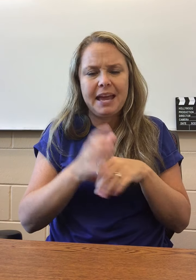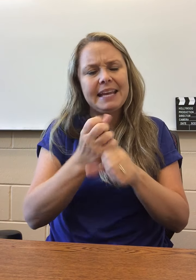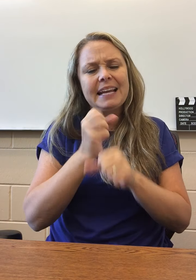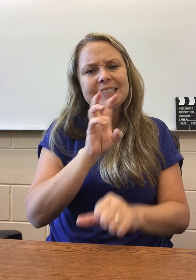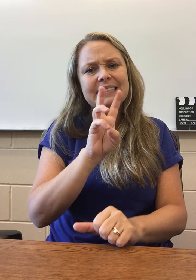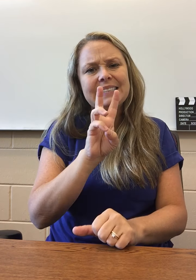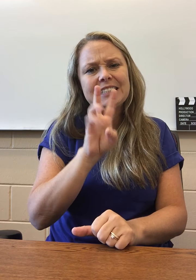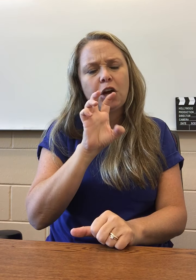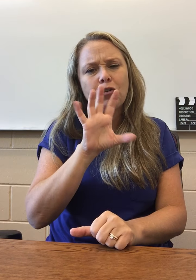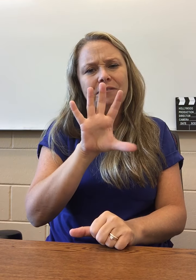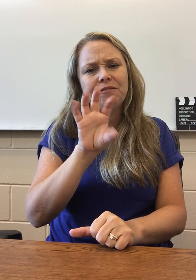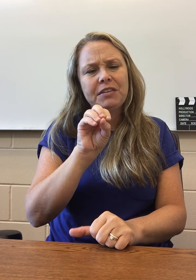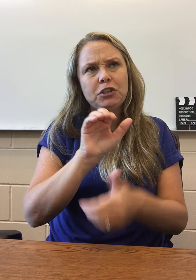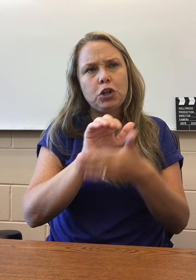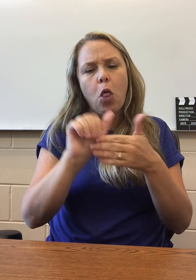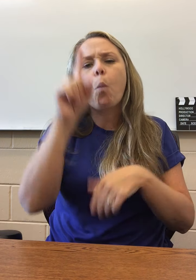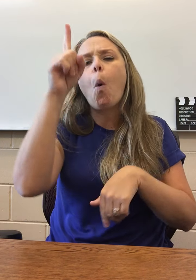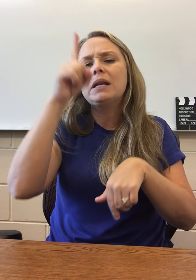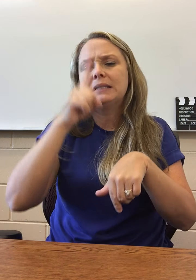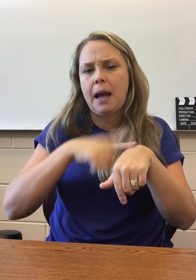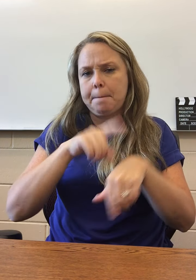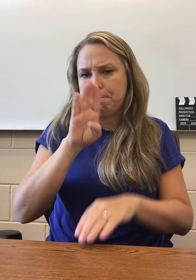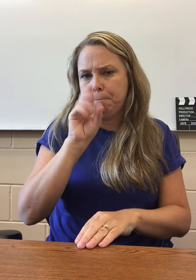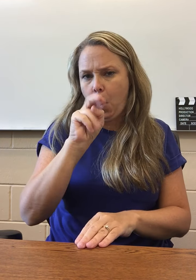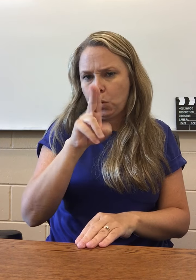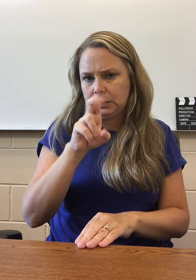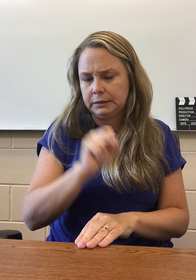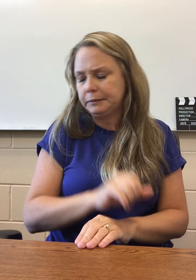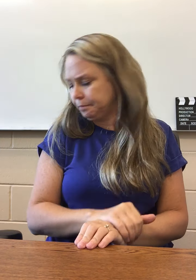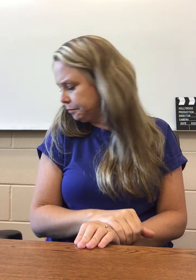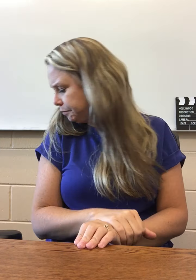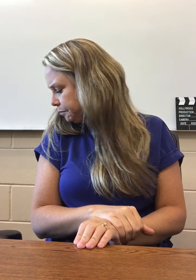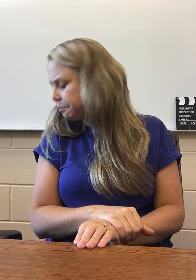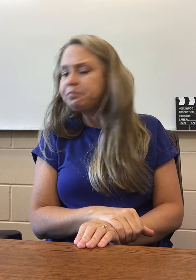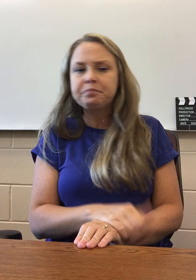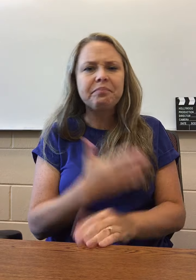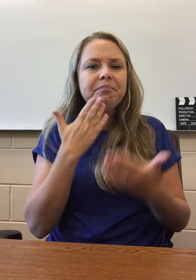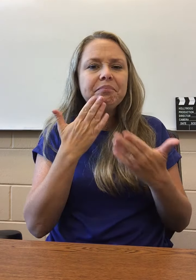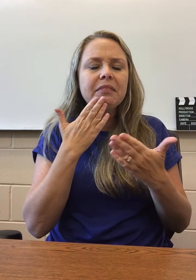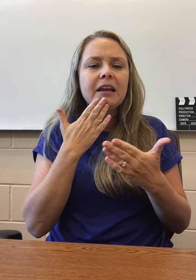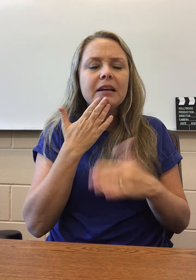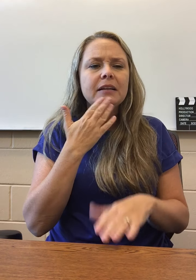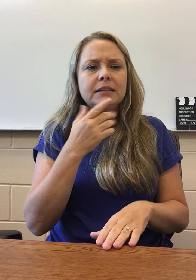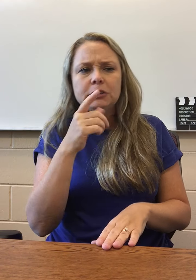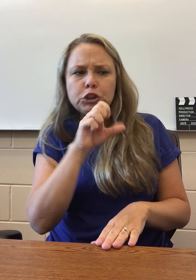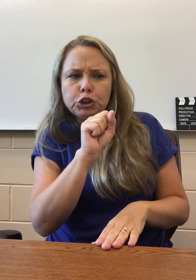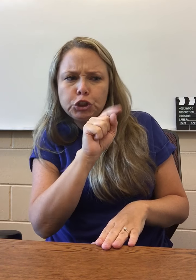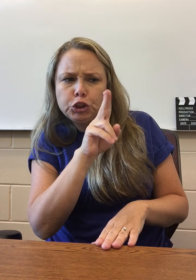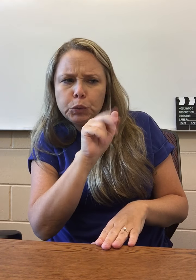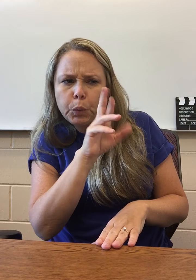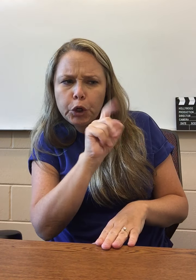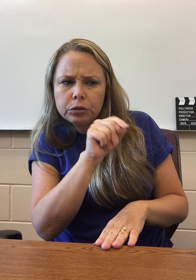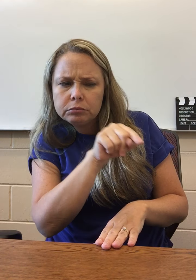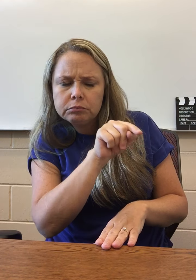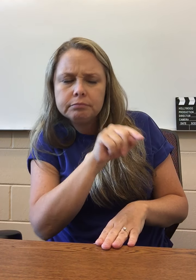one-time non-returning bonus all right thank you and uh stewart over in lake all right in